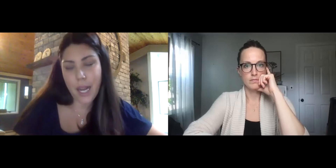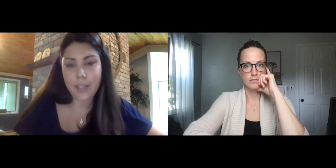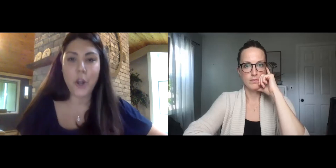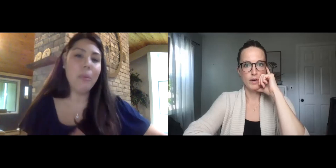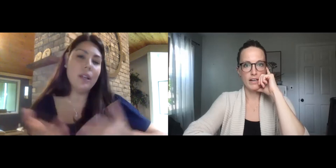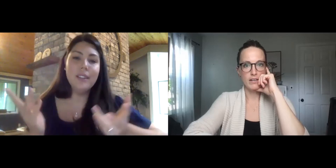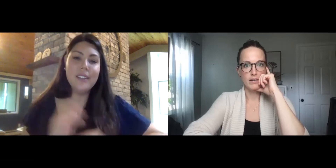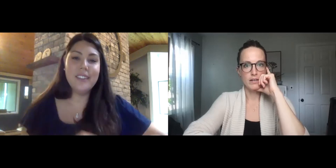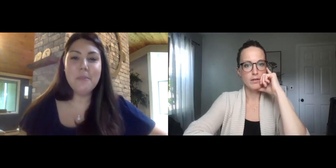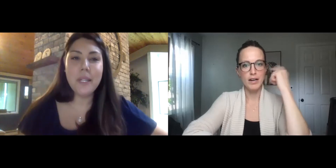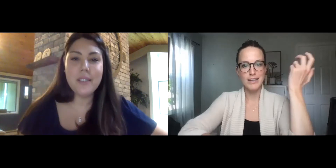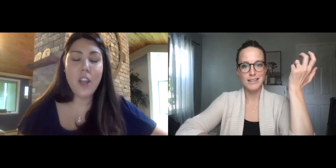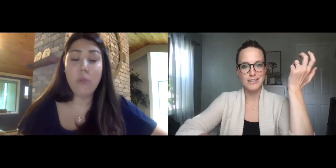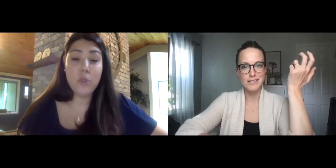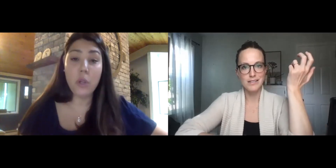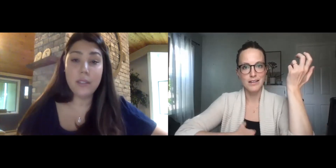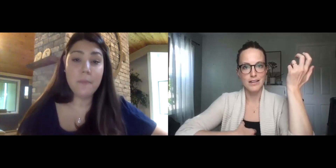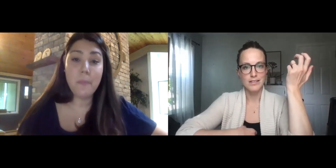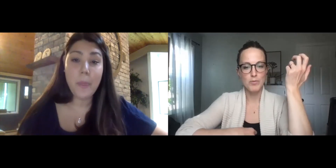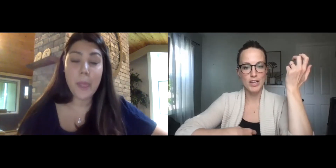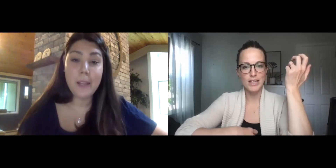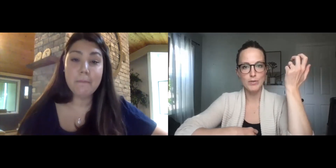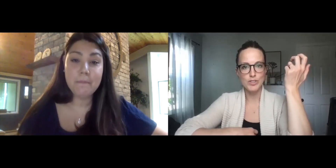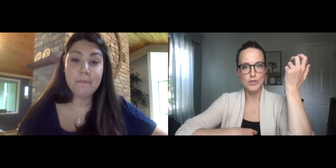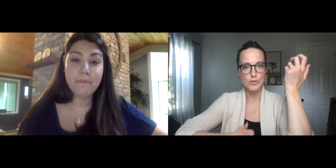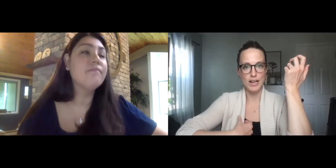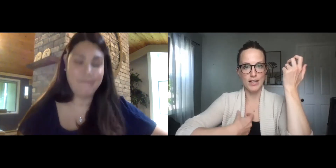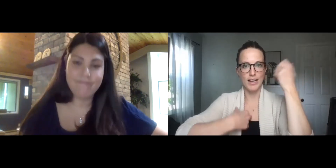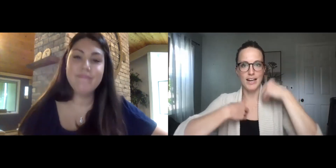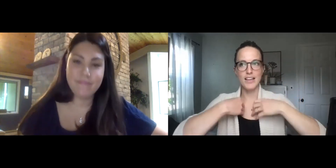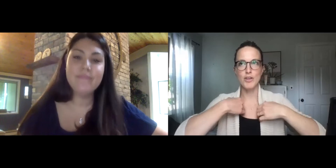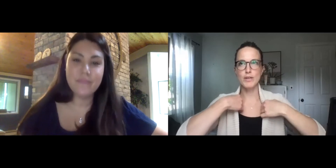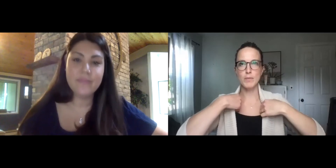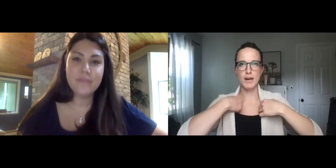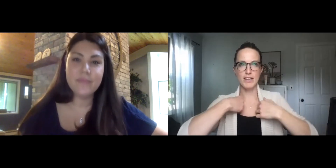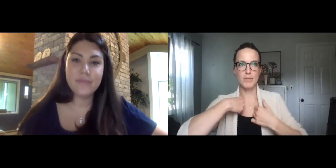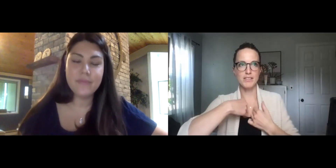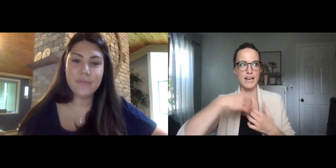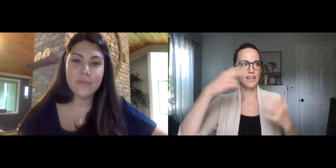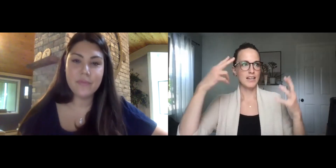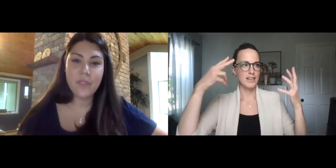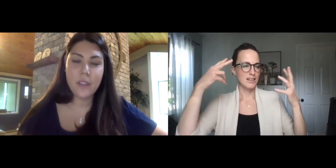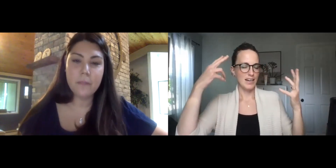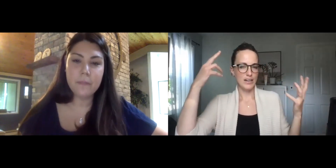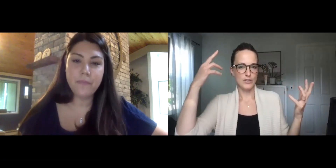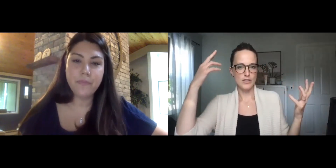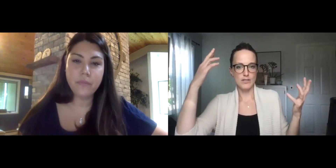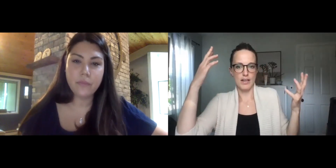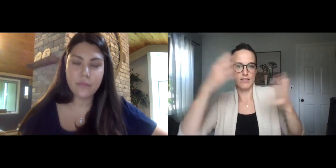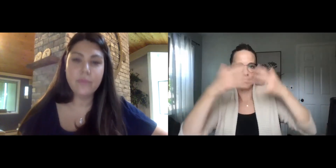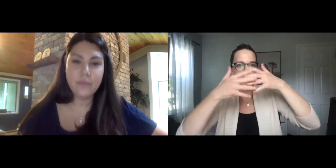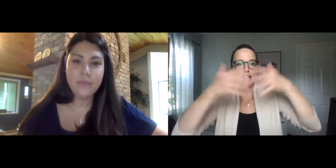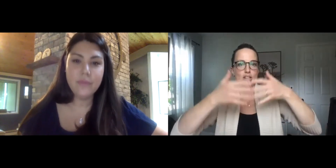like signing, you know, but no, totally. Same with any language though. And I love that you keep comparing that, because that I don't know,